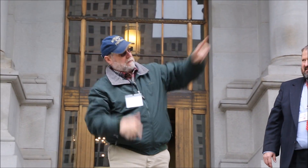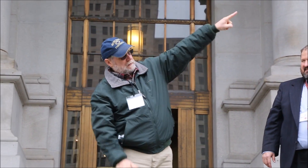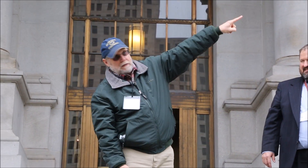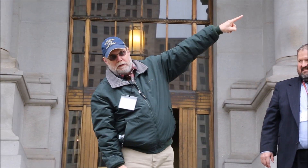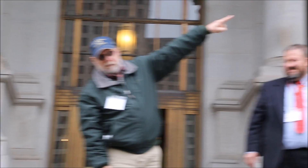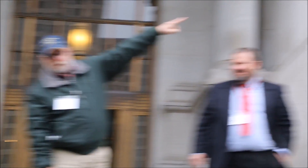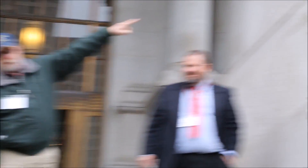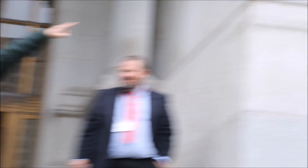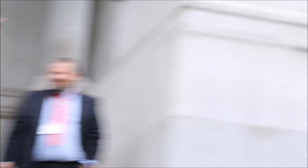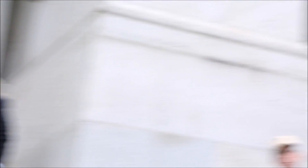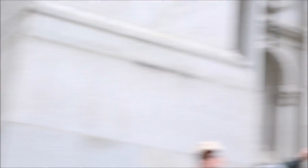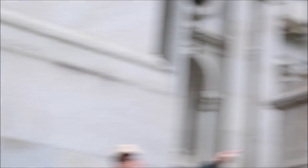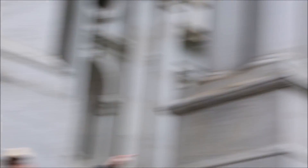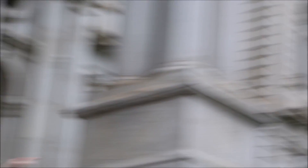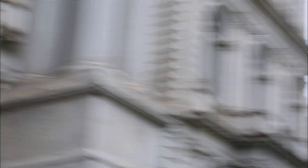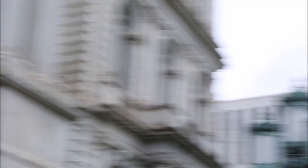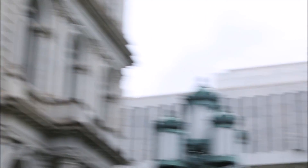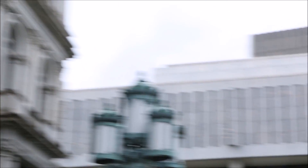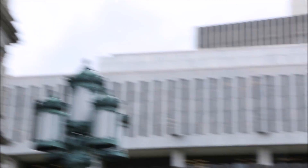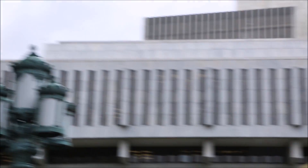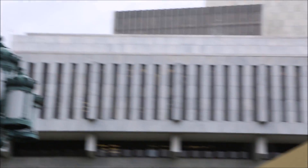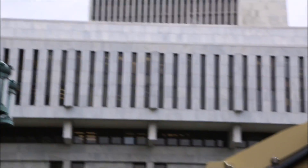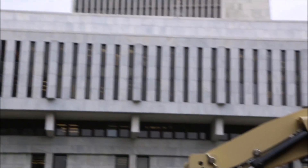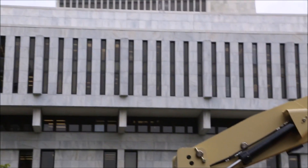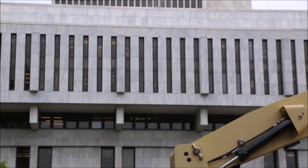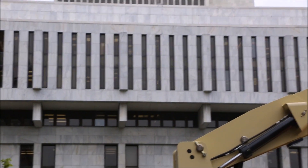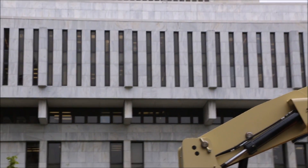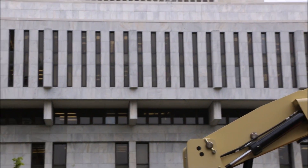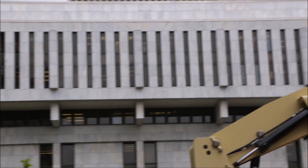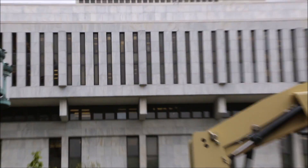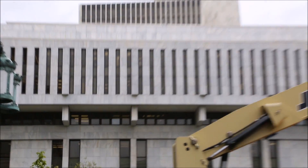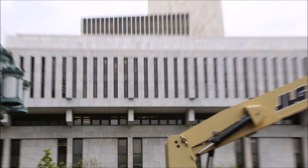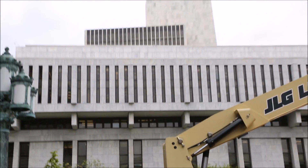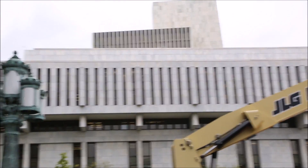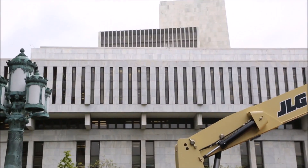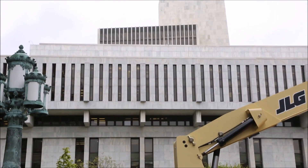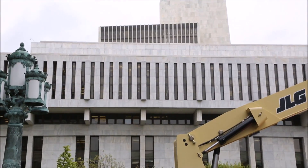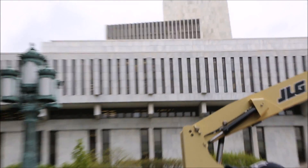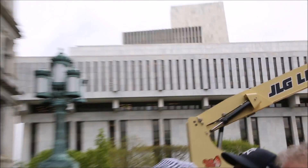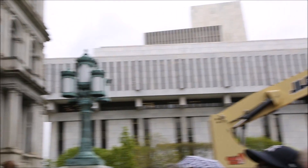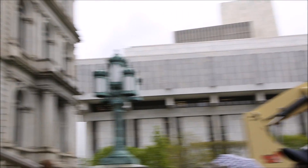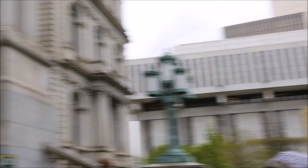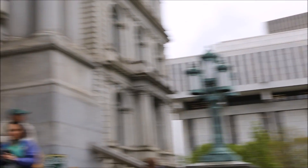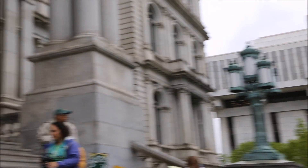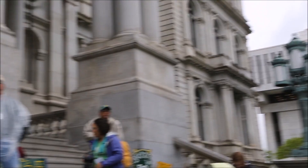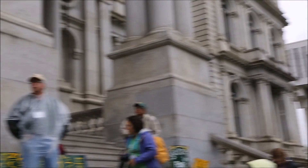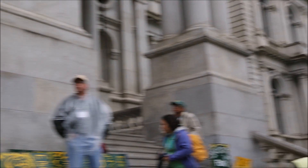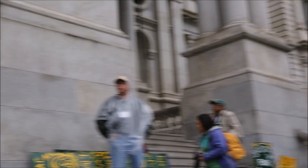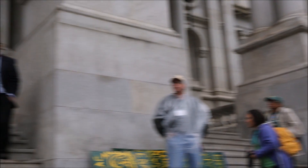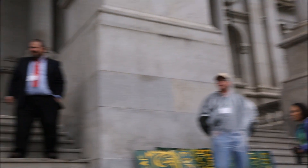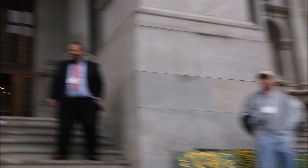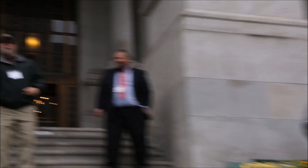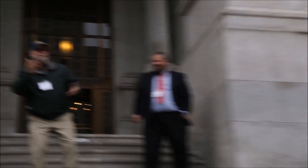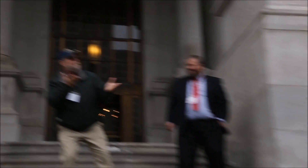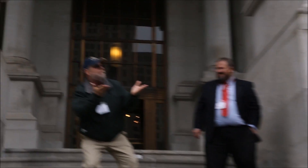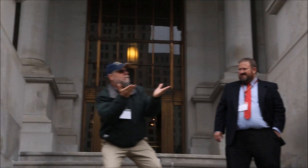deaf world when I was 6 years old, the support I've seen, the opportunities to overcome barriers. Without the deaf